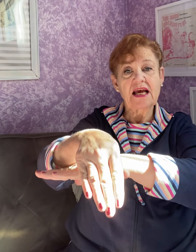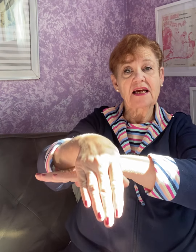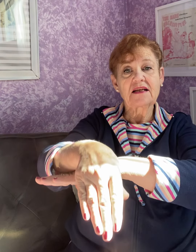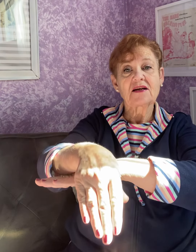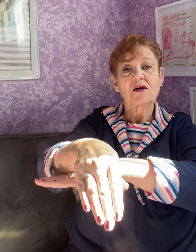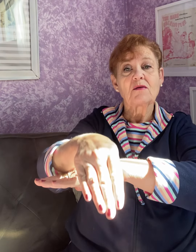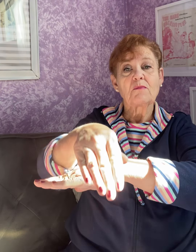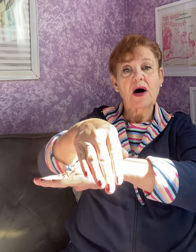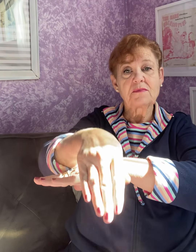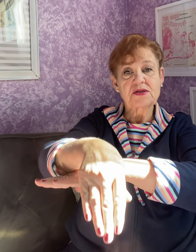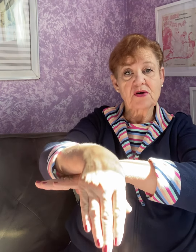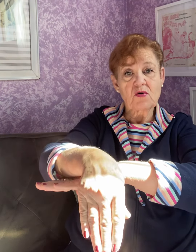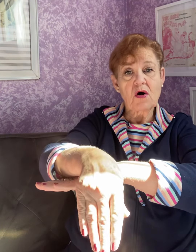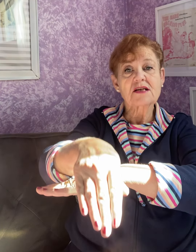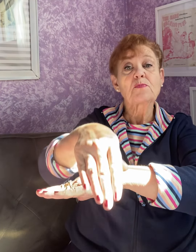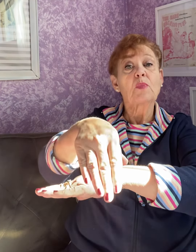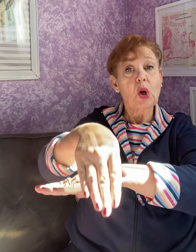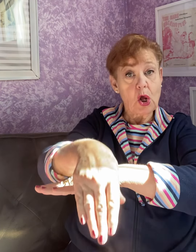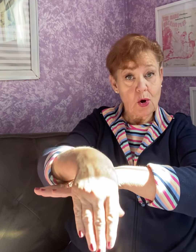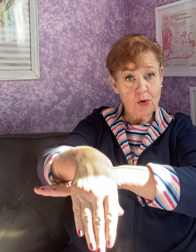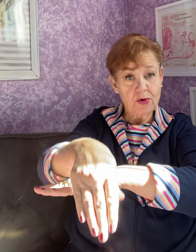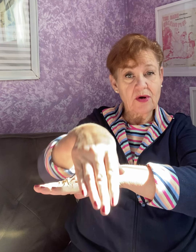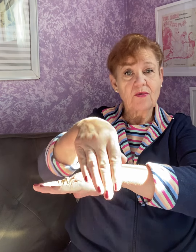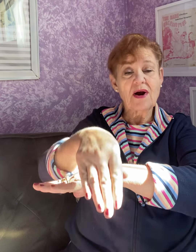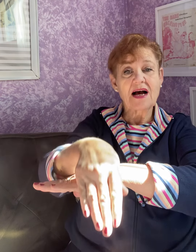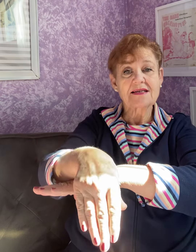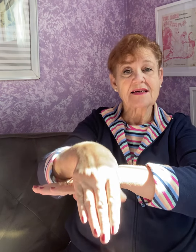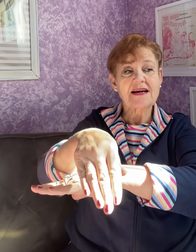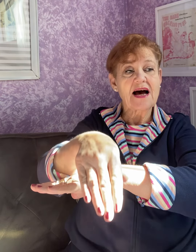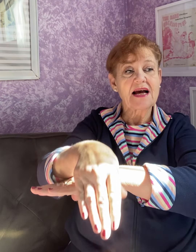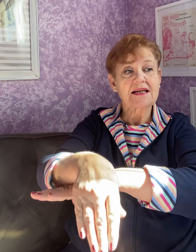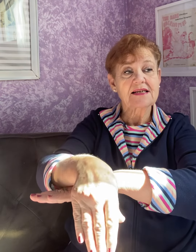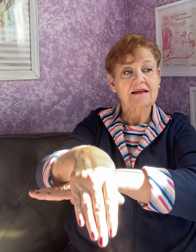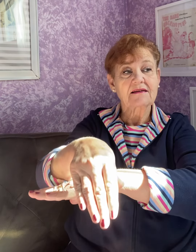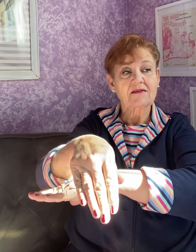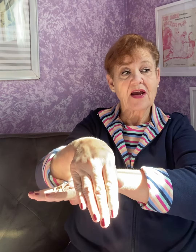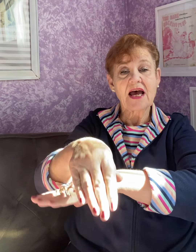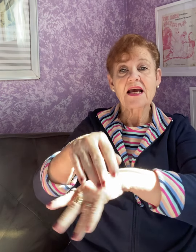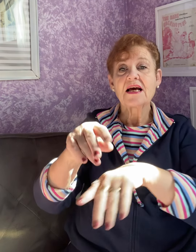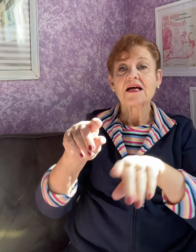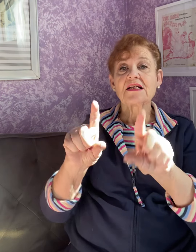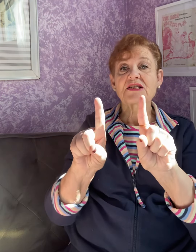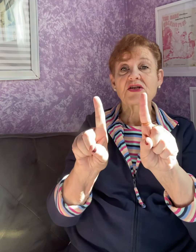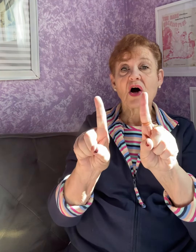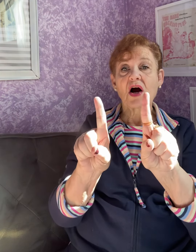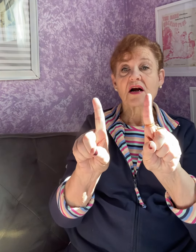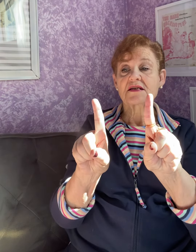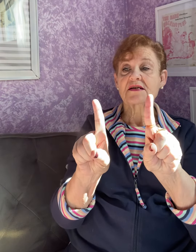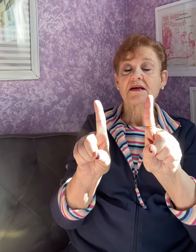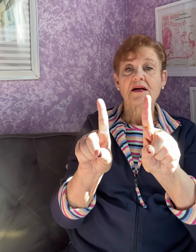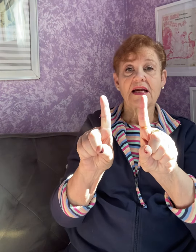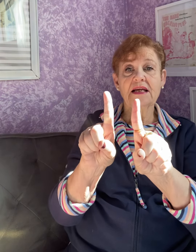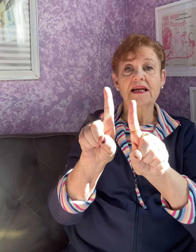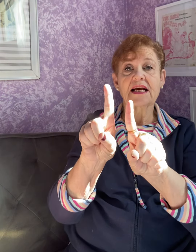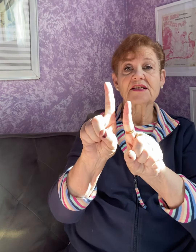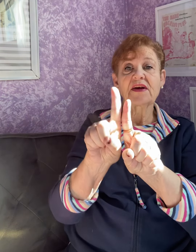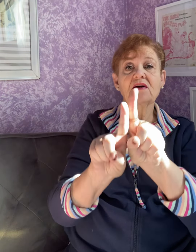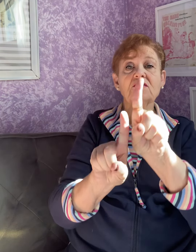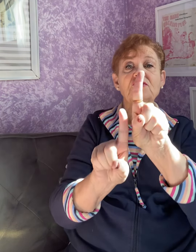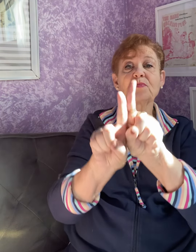hand bobs across below the horizon. Night. Okay. Stars, index fingers